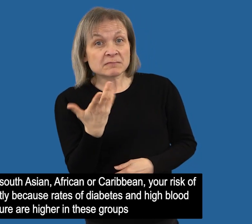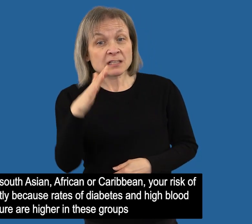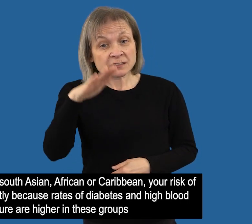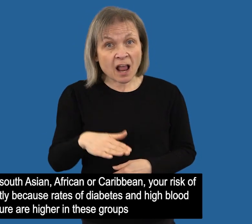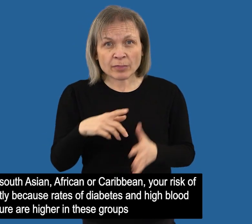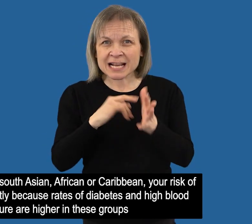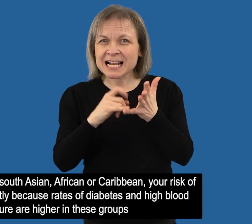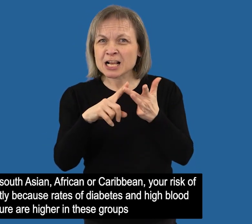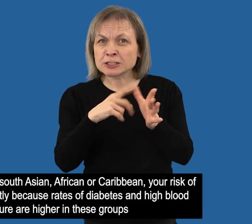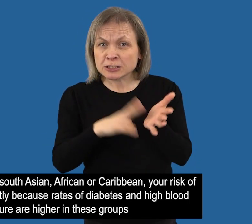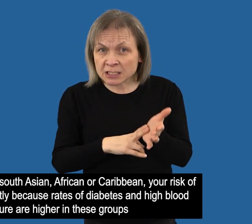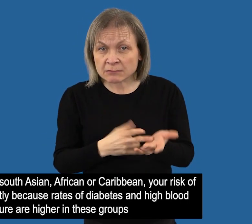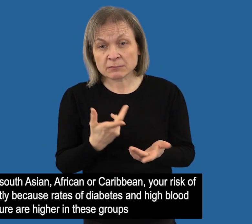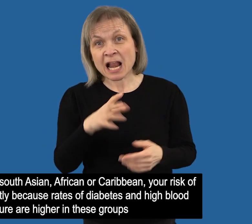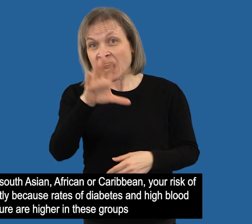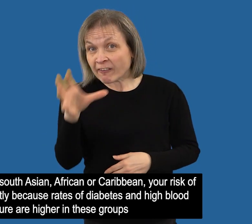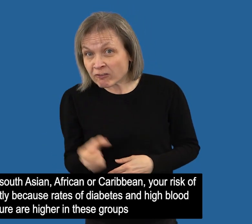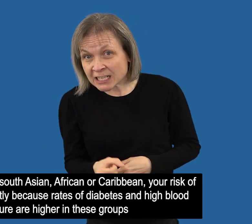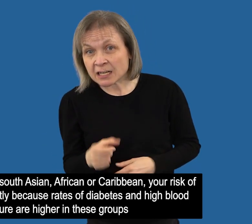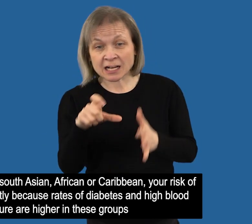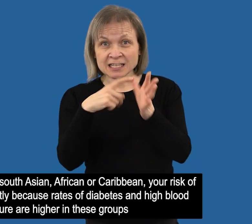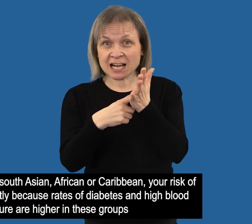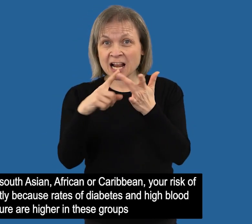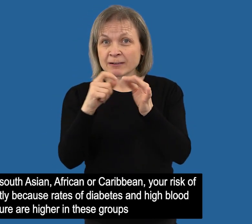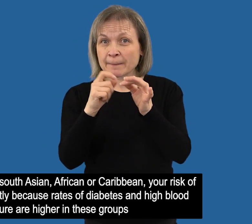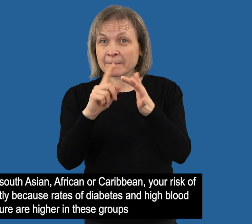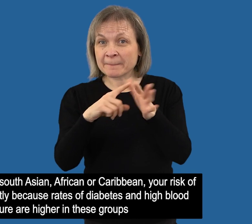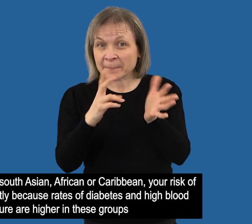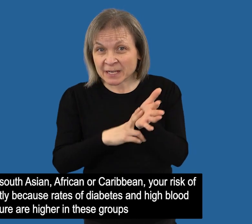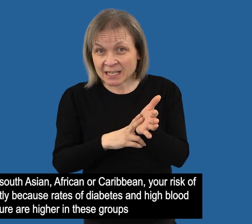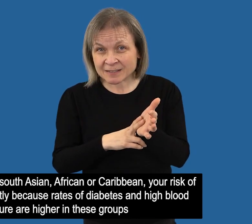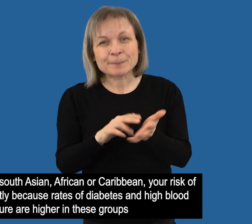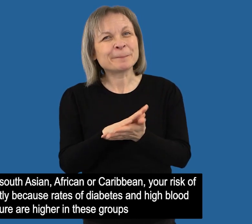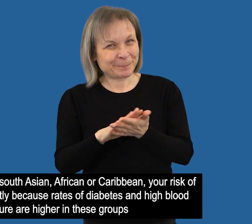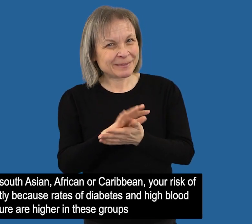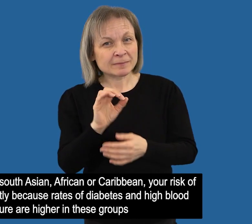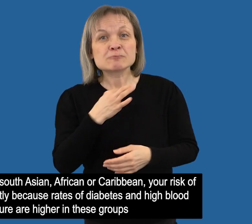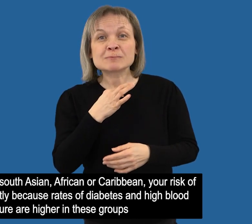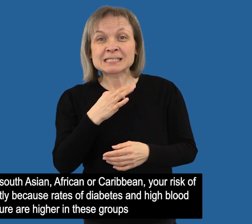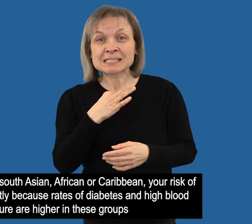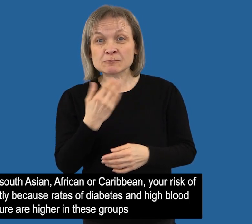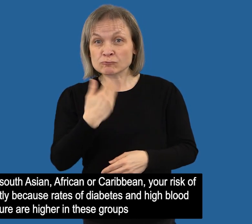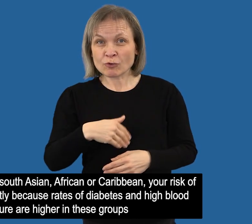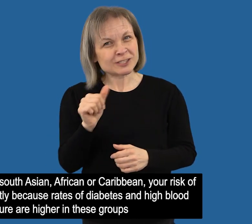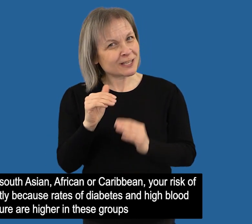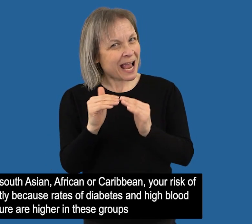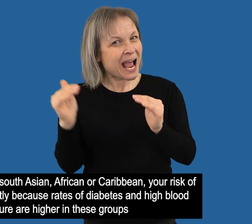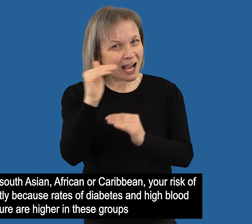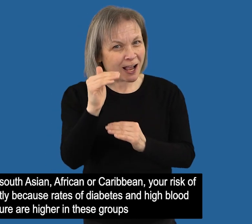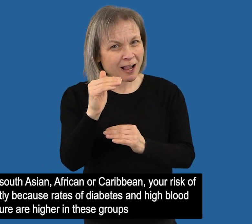Ethnicity. If you're South Asian, African or Caribbean, your risk of stroke is higher, partly because rates